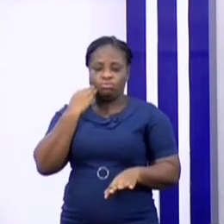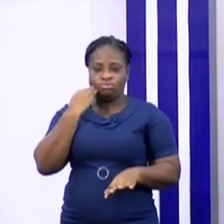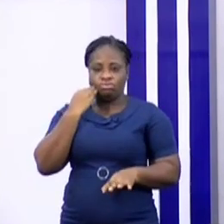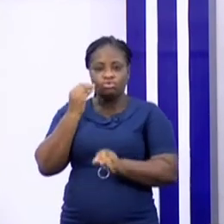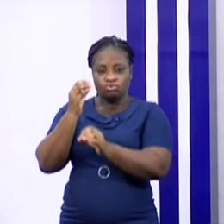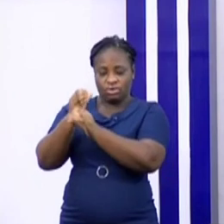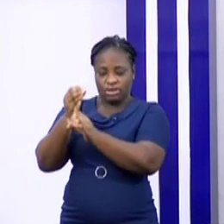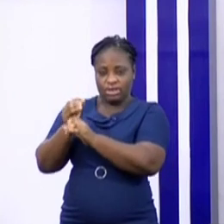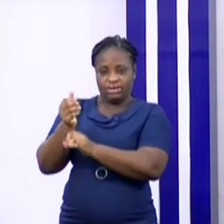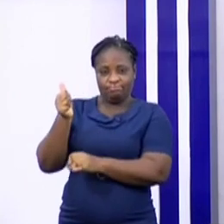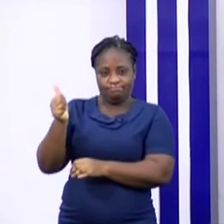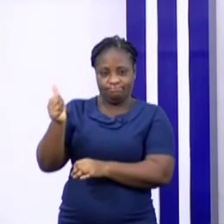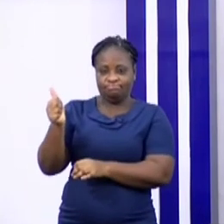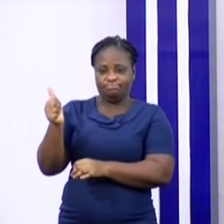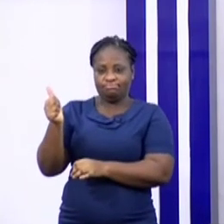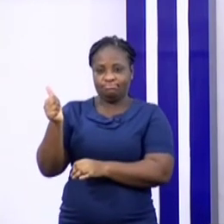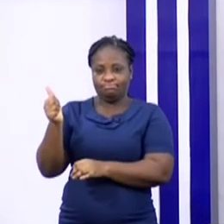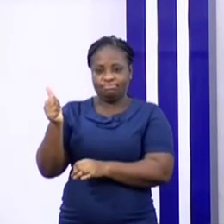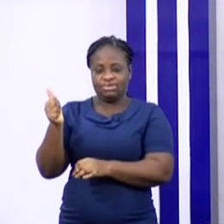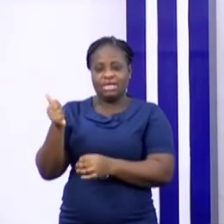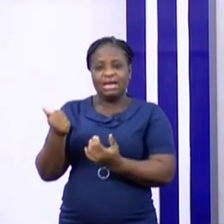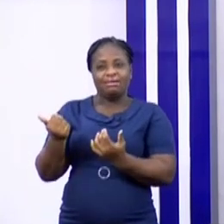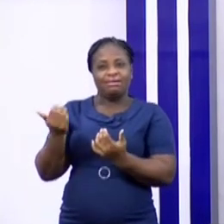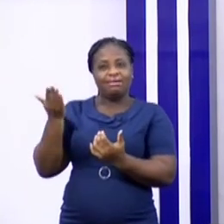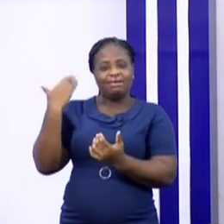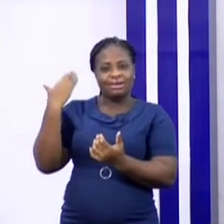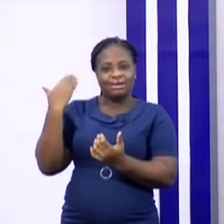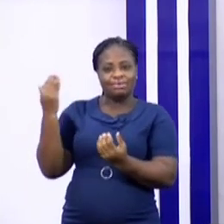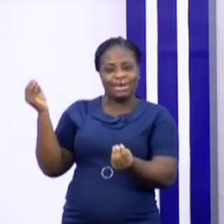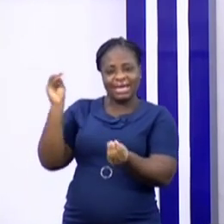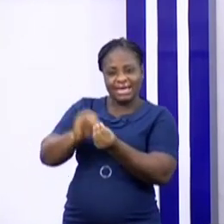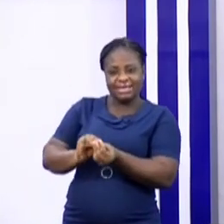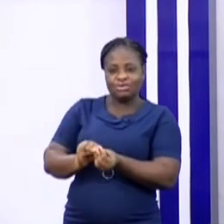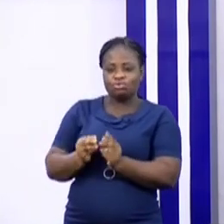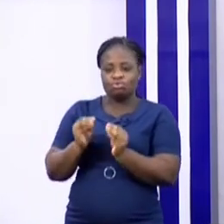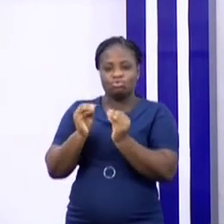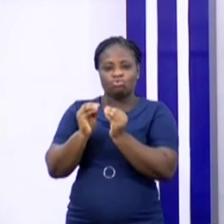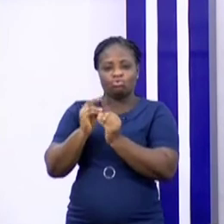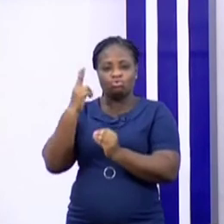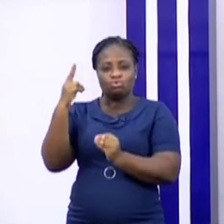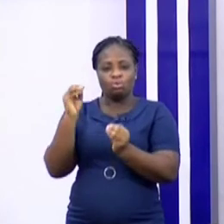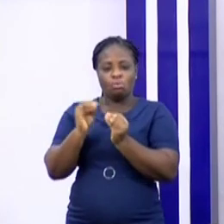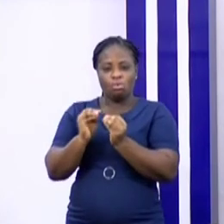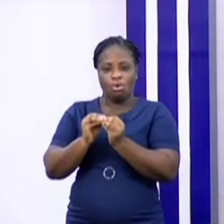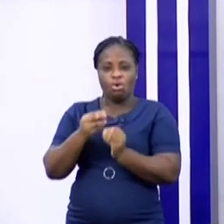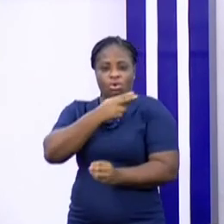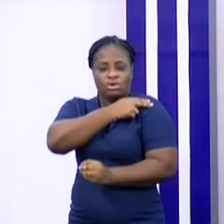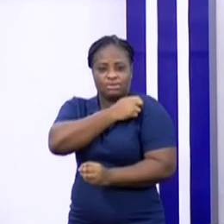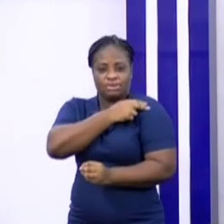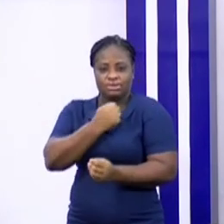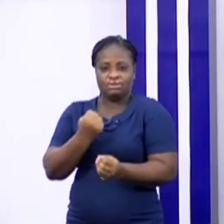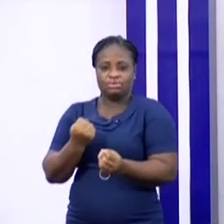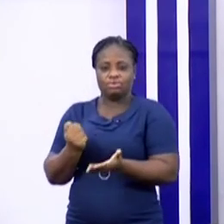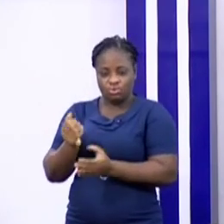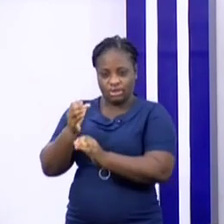As mentioned in the last conference, we have already added two more facilities in Greater Accra to provide care because a large number of